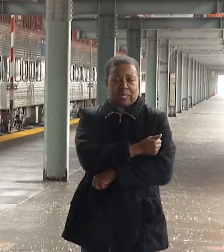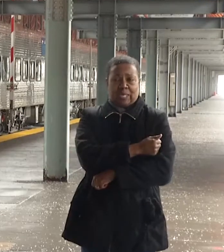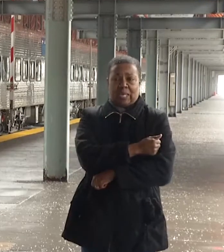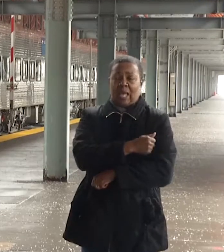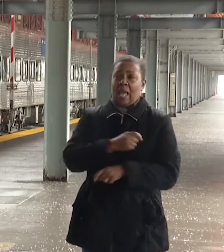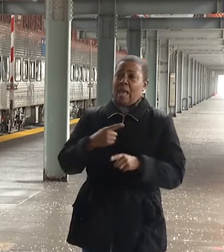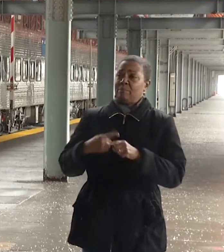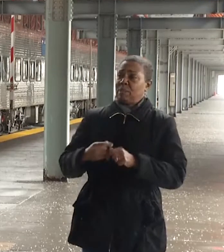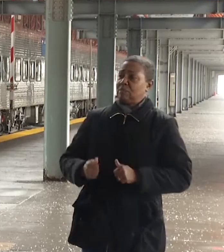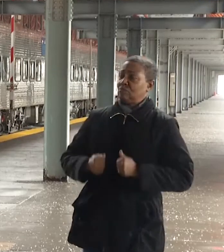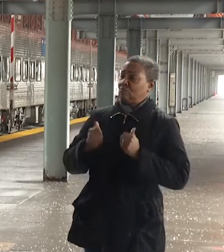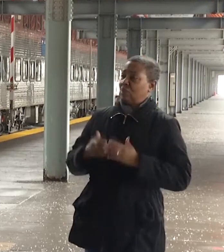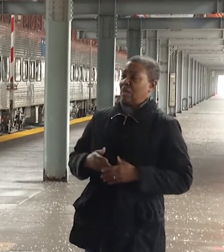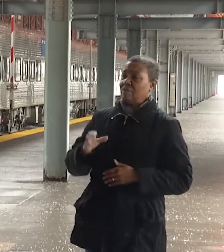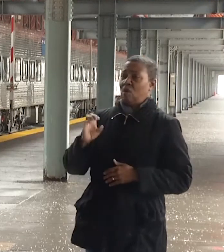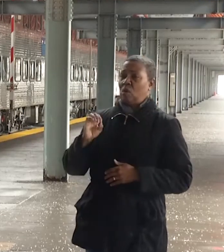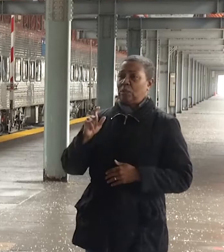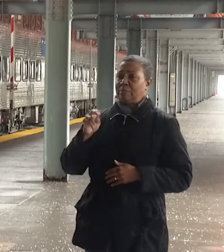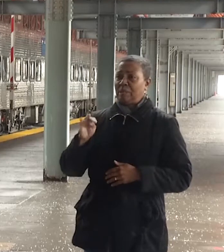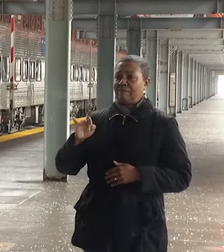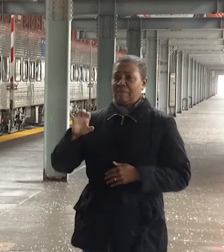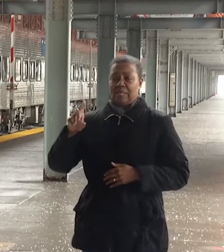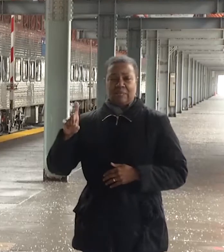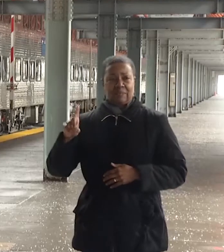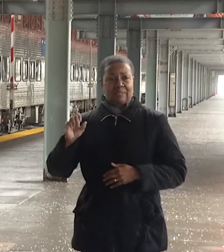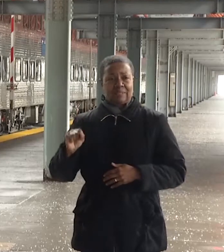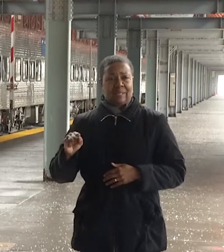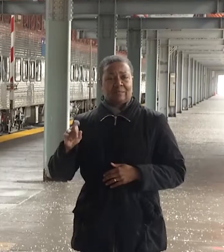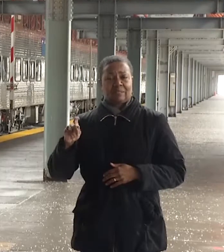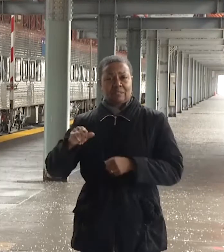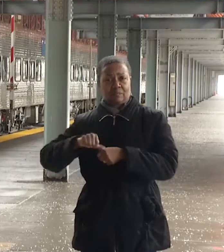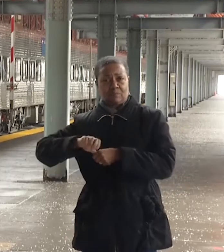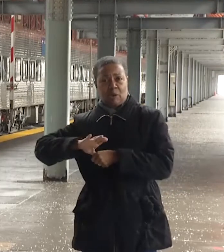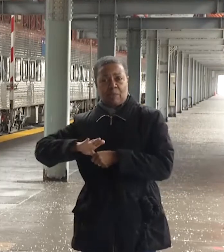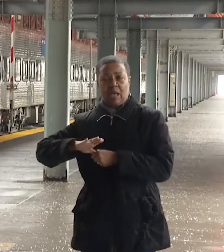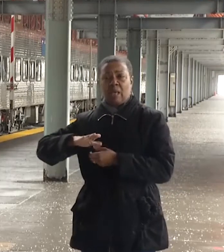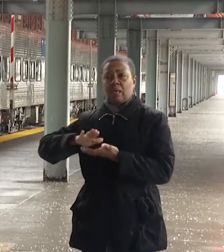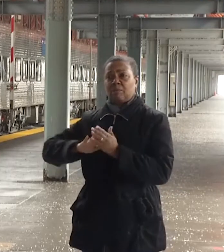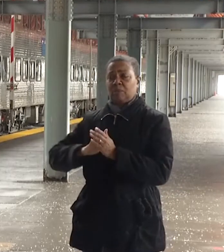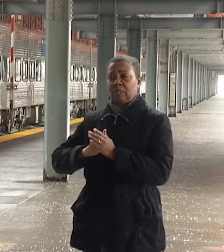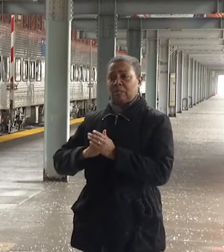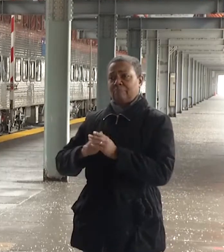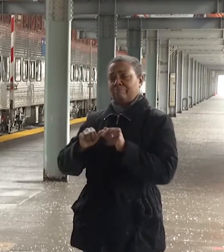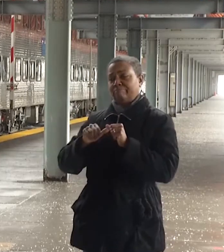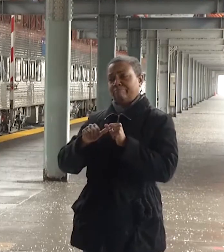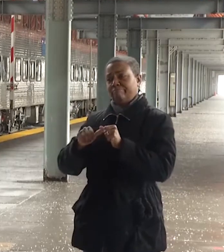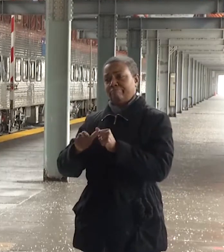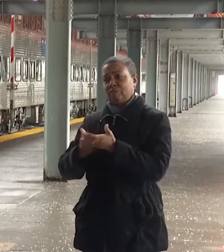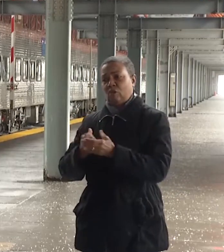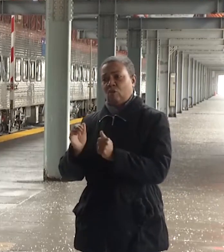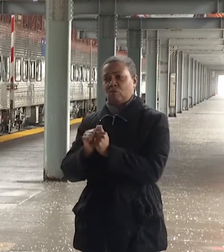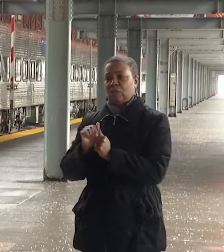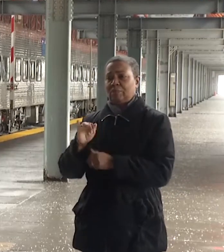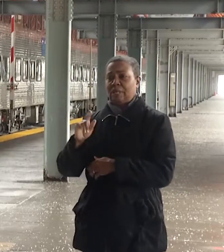a resident of Olympia Fields, a South Suburban community long served by the Metra Electric